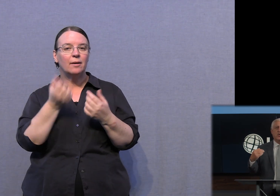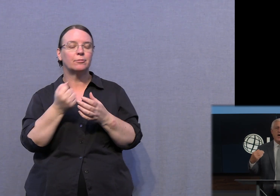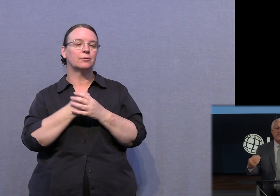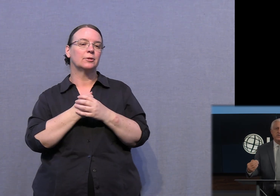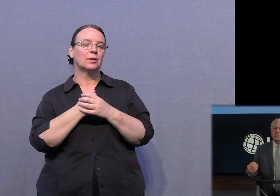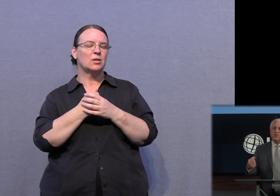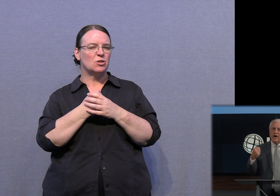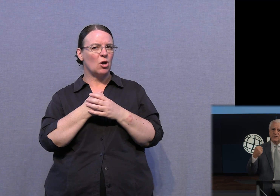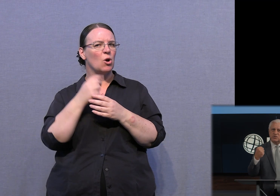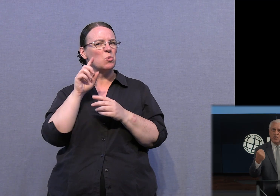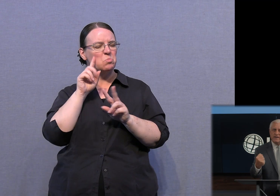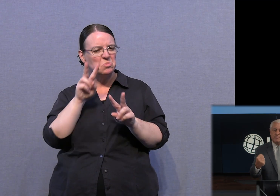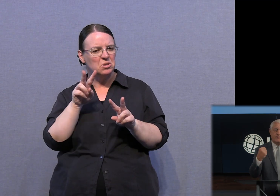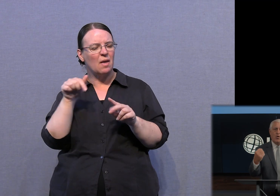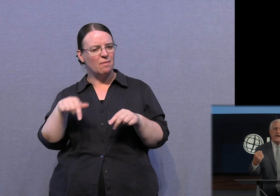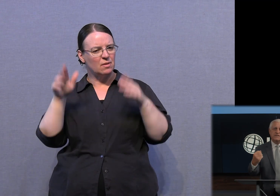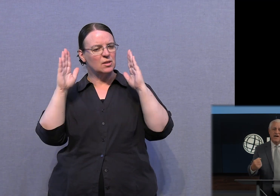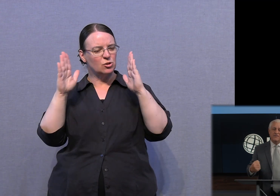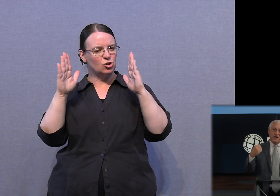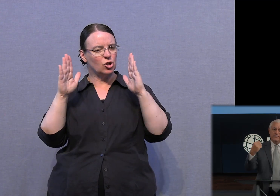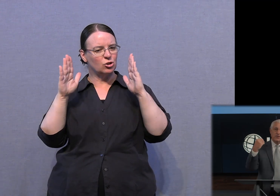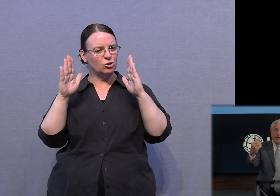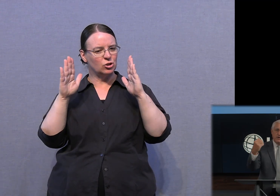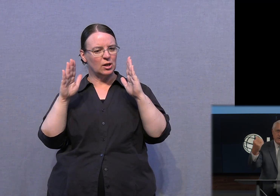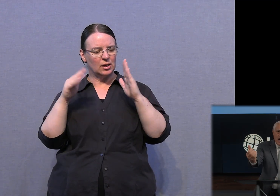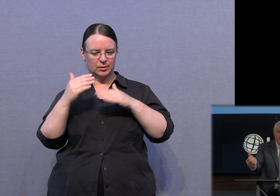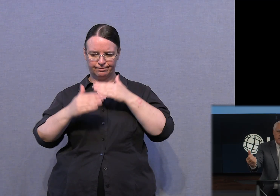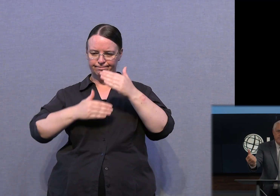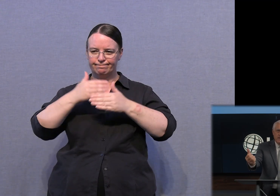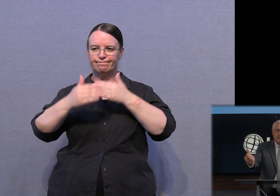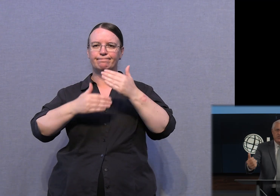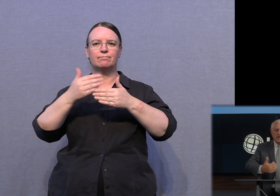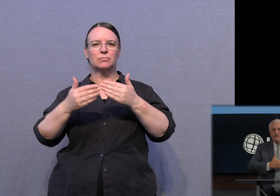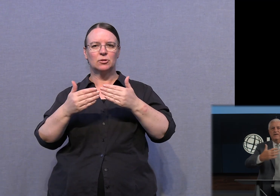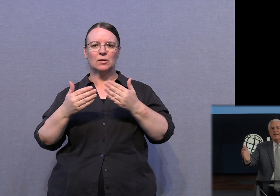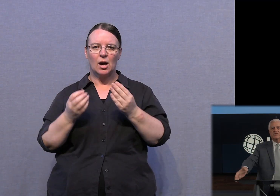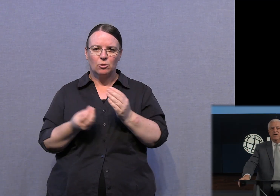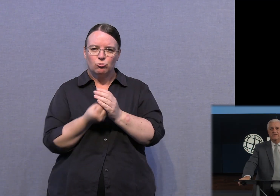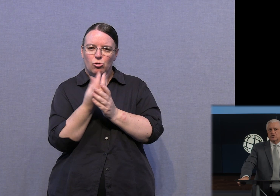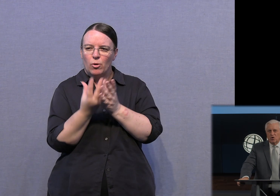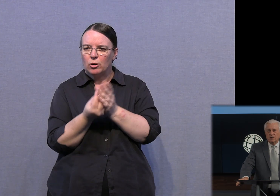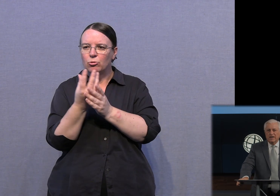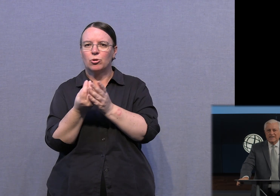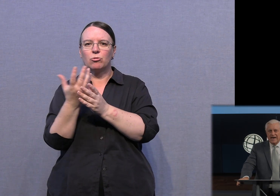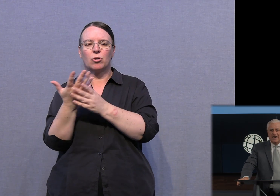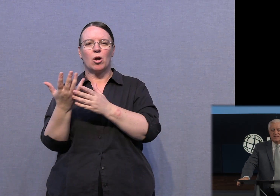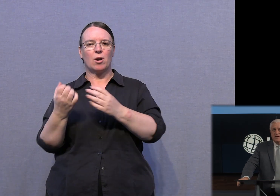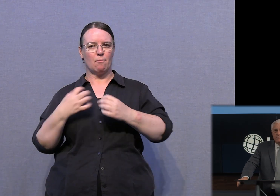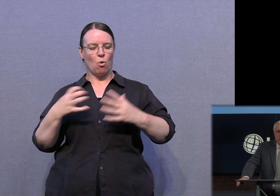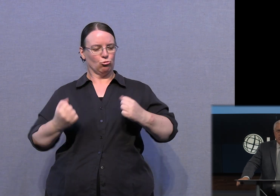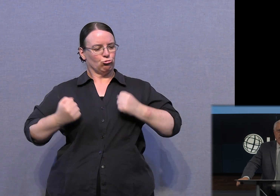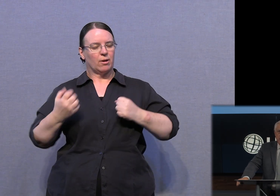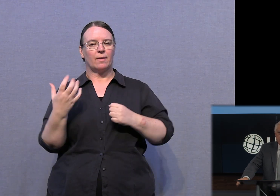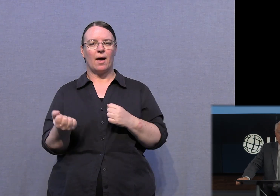this crisis with great strength, poised for even greater revival. So even in the midst of struggle and chaos